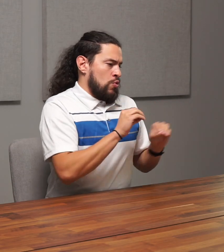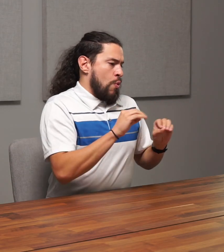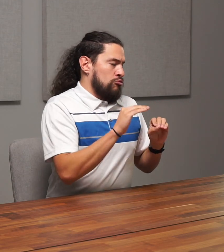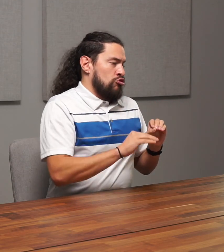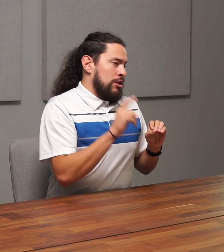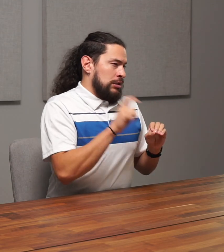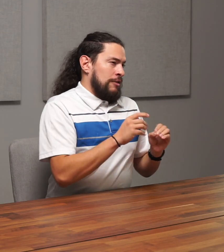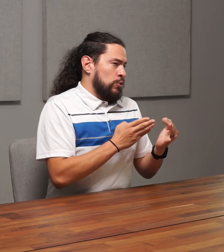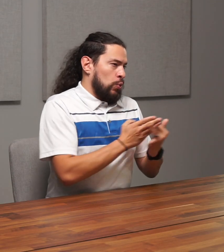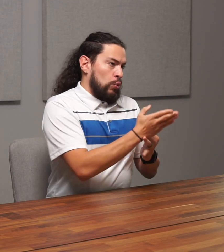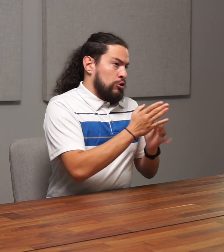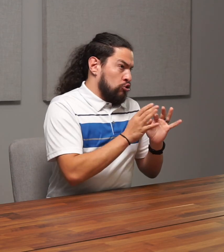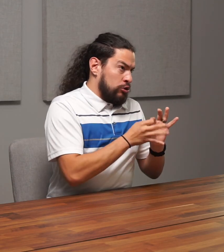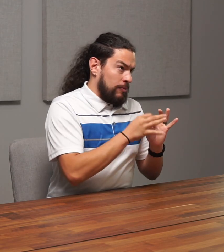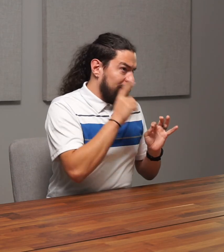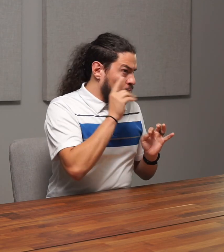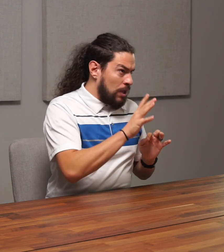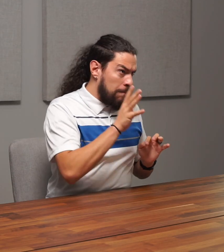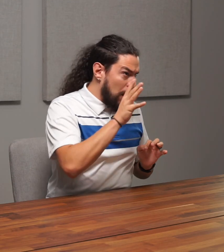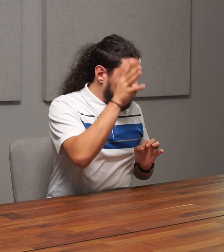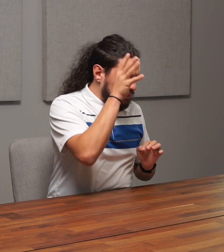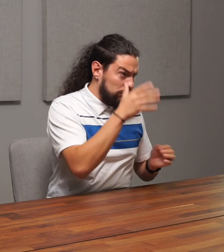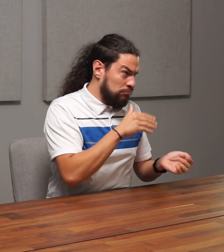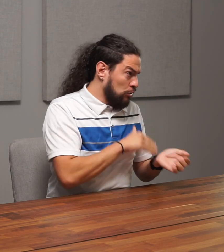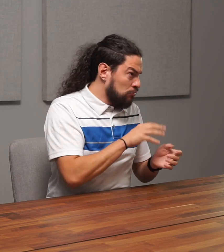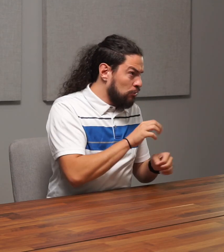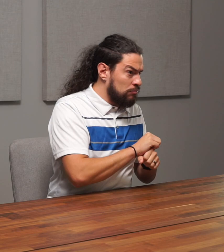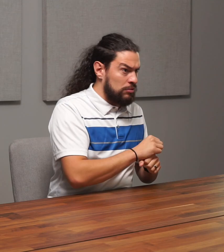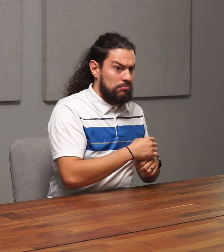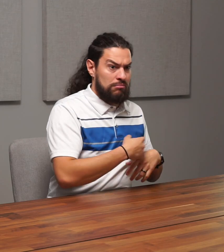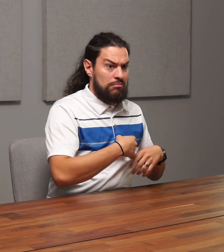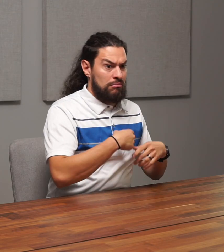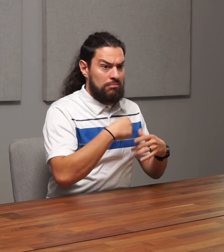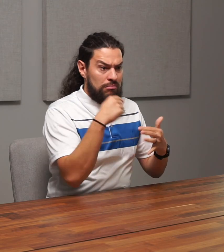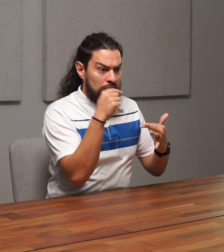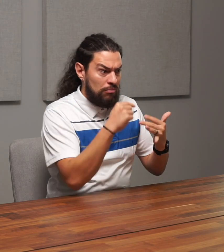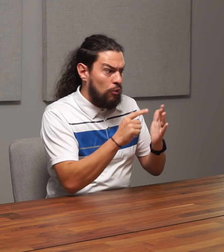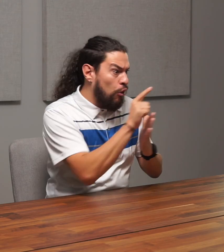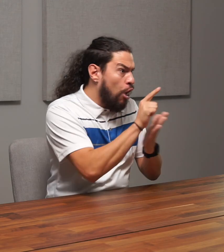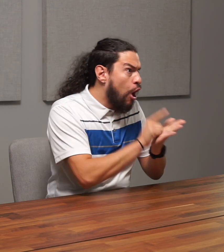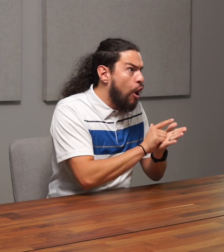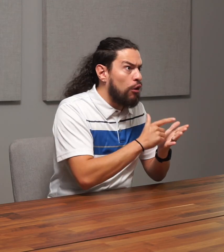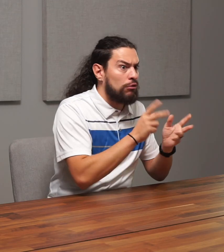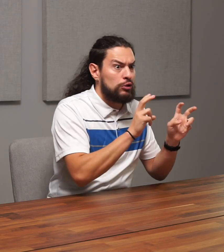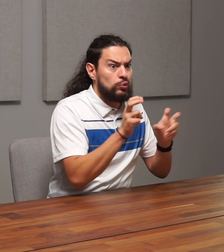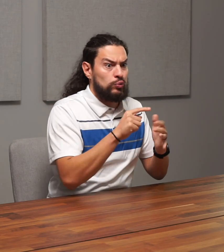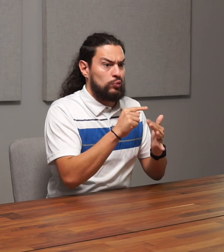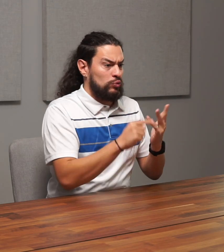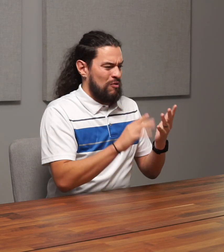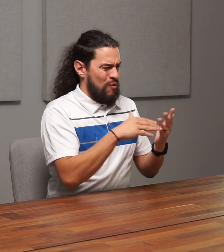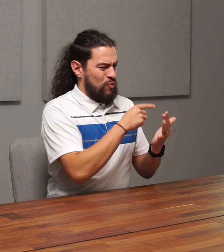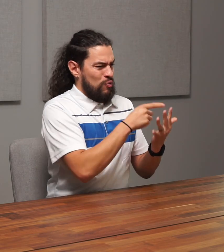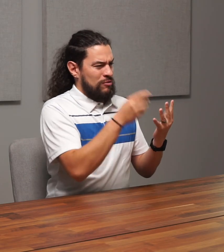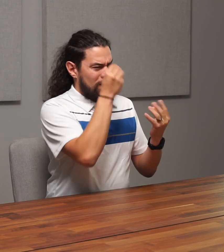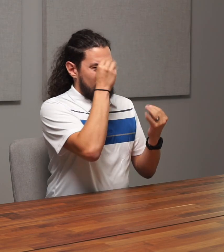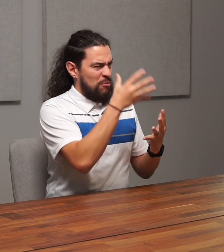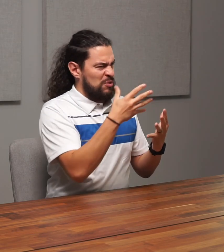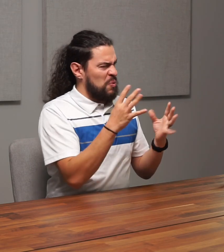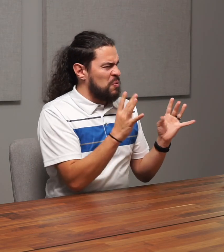journey because she was not necessarily needed by the parents to interpret a doctor's appointment or the law issue